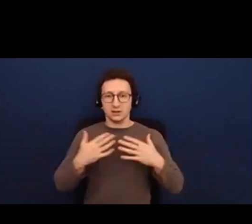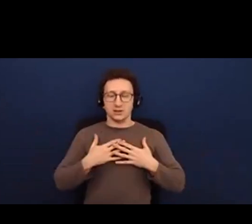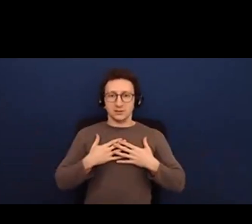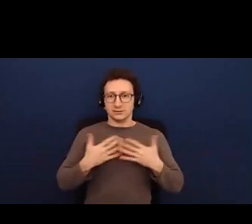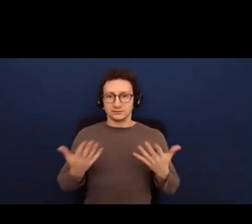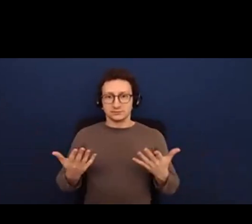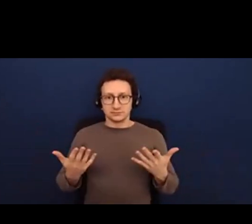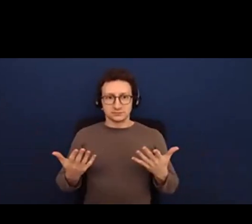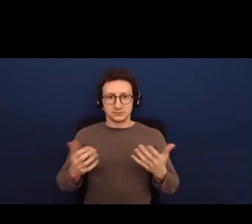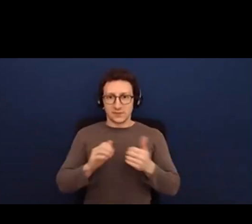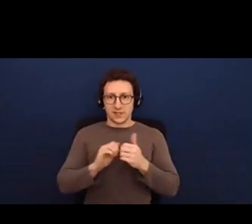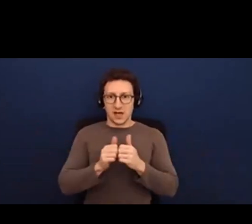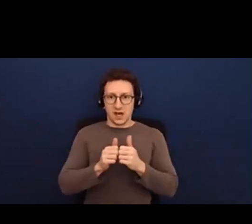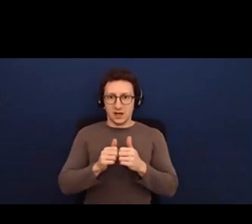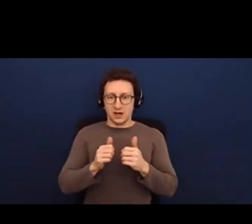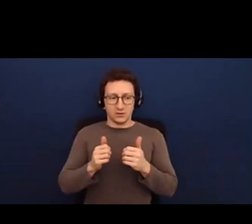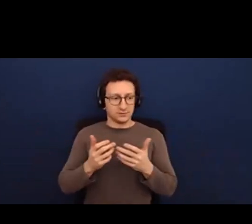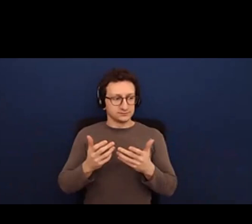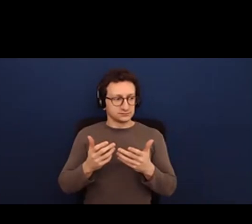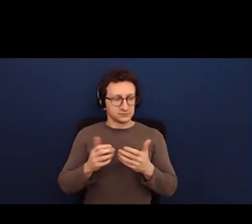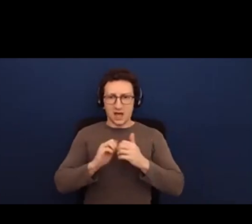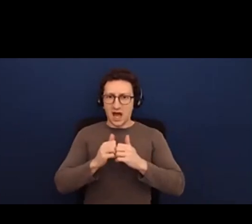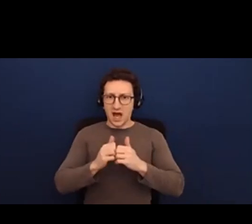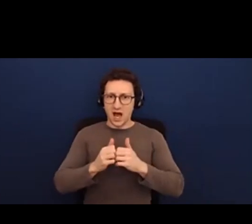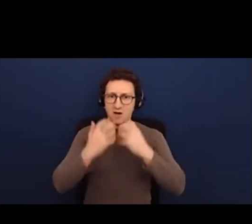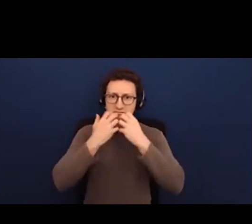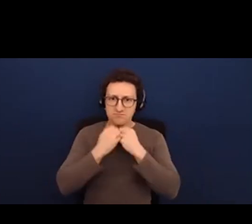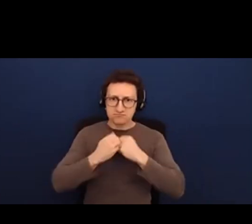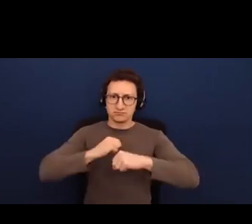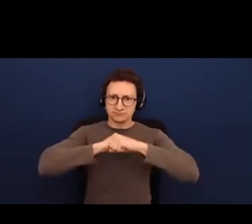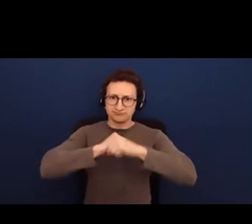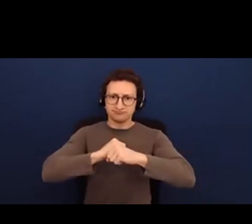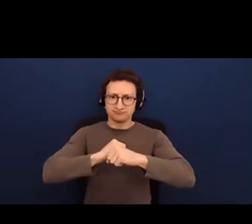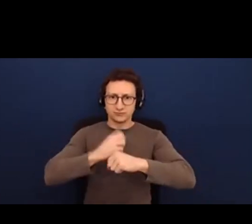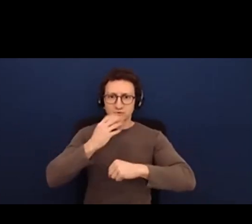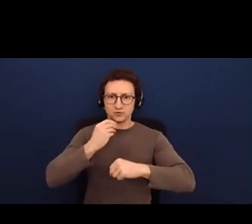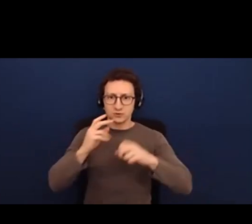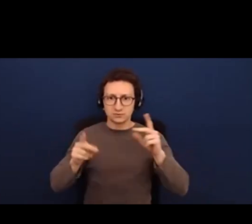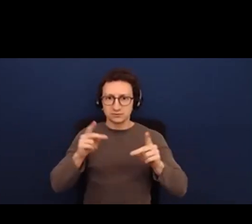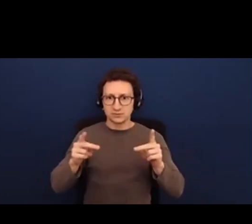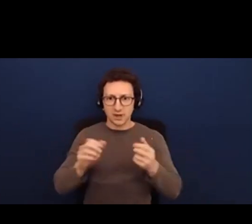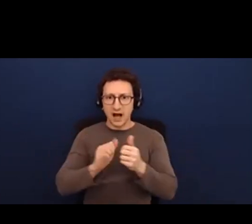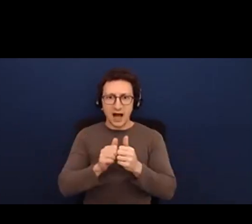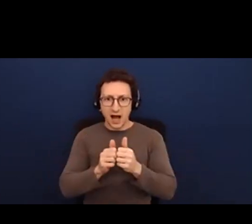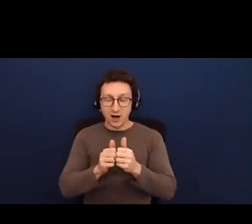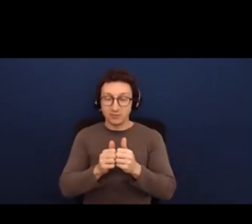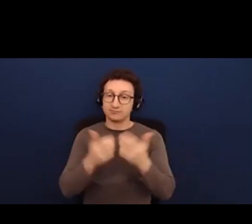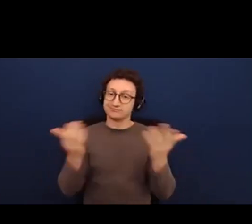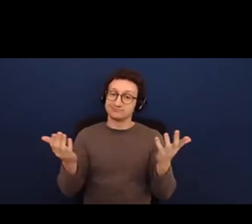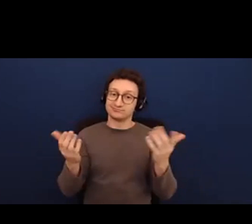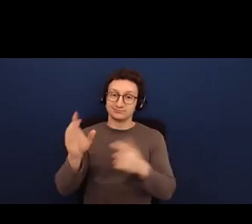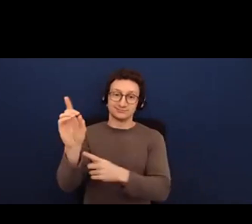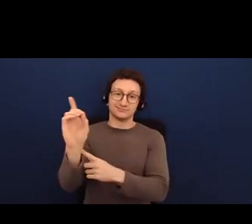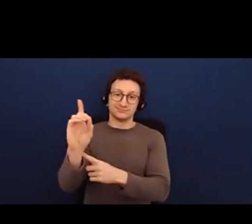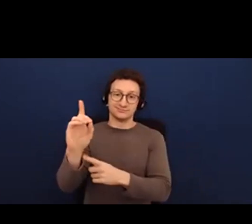it will be possible to protect the Jews, and that can only be through democracy. There's a